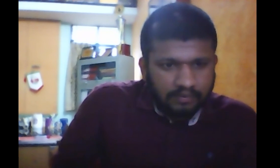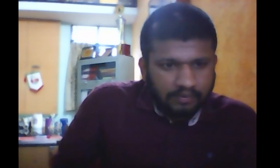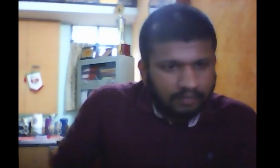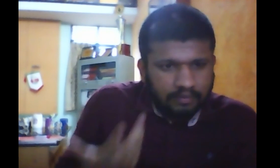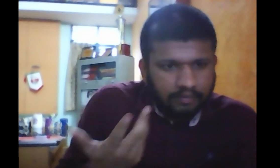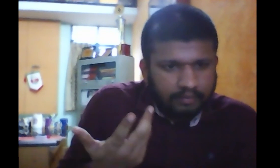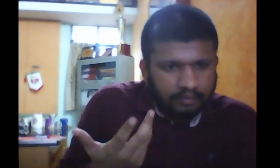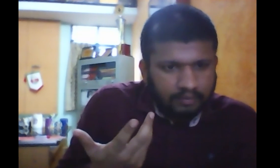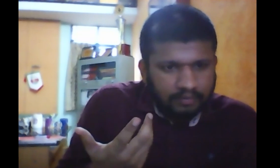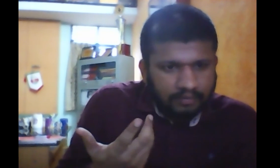Yeah. What do you think?